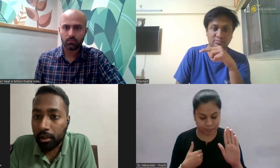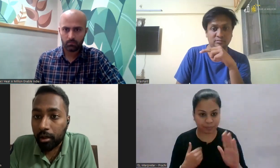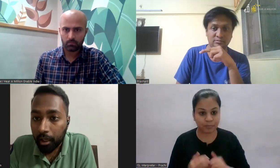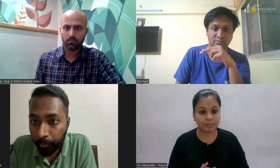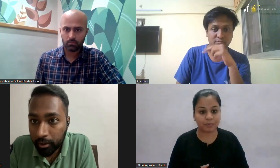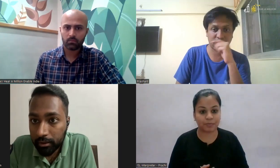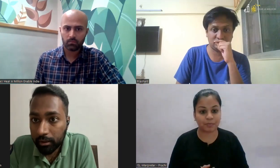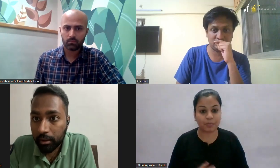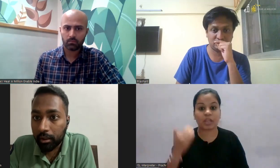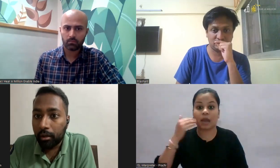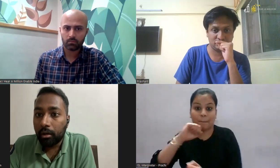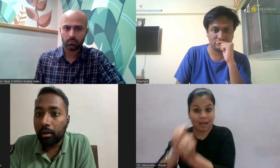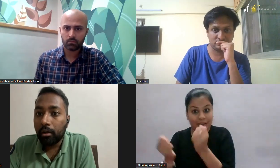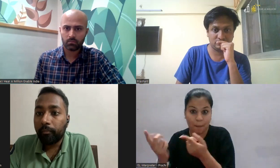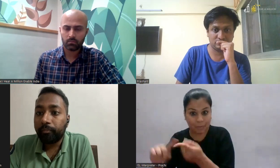when accident happens,